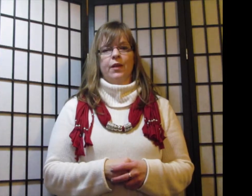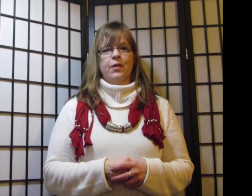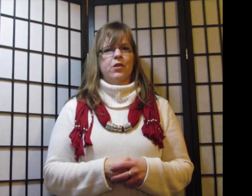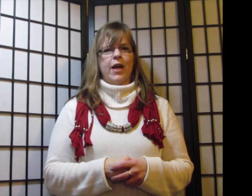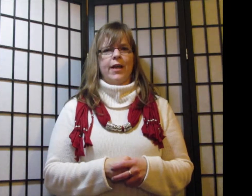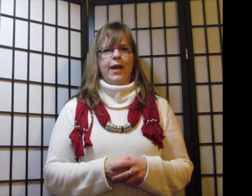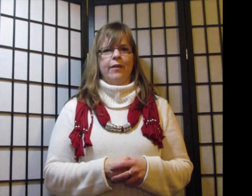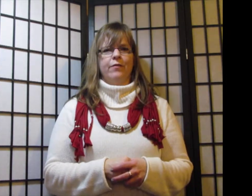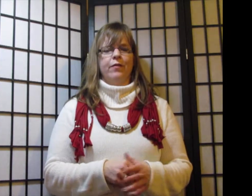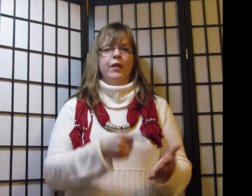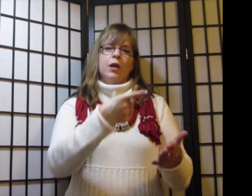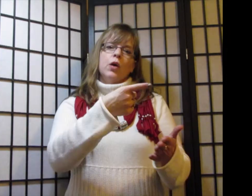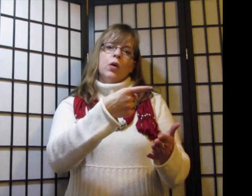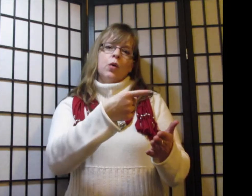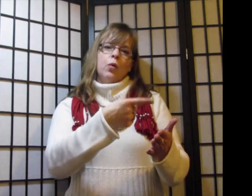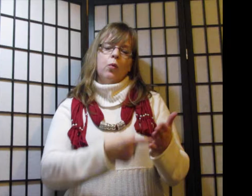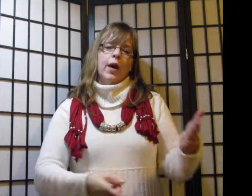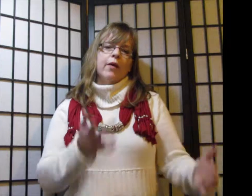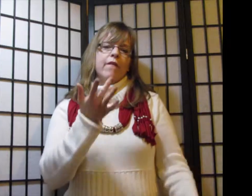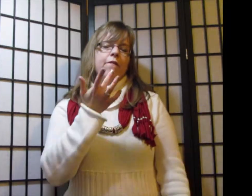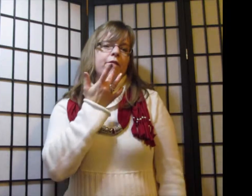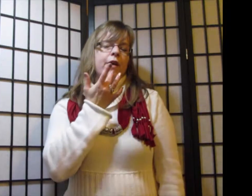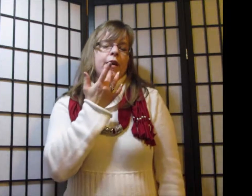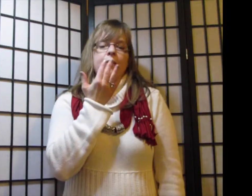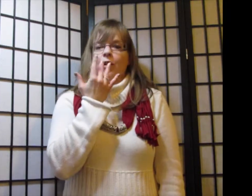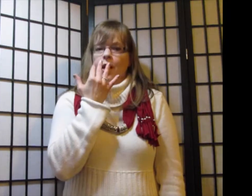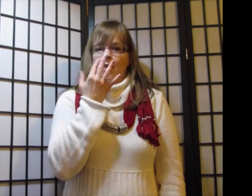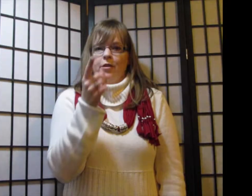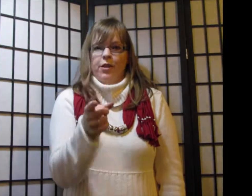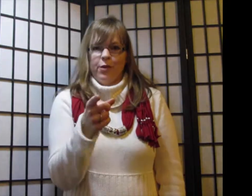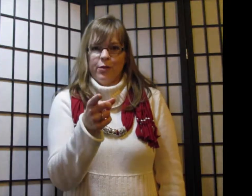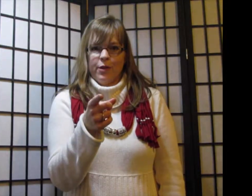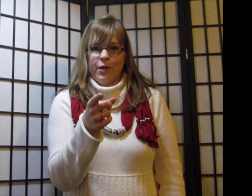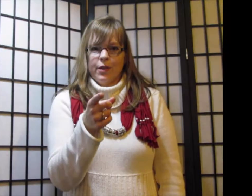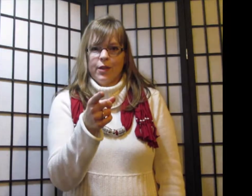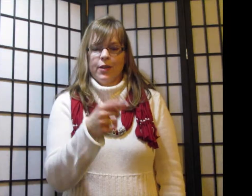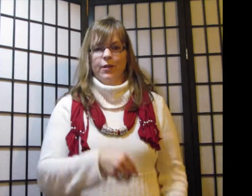Let's try it again. What favorite color you?